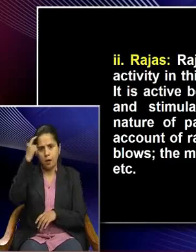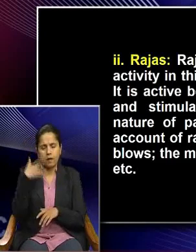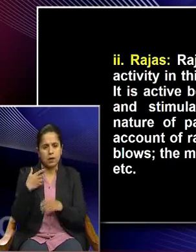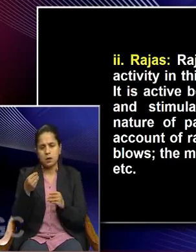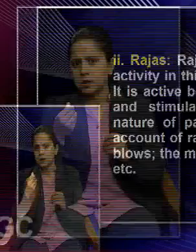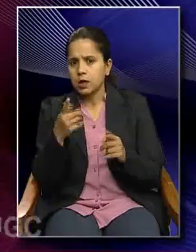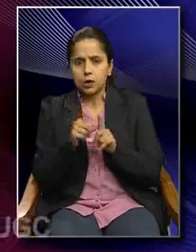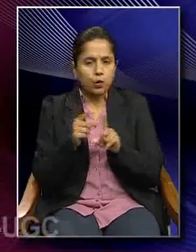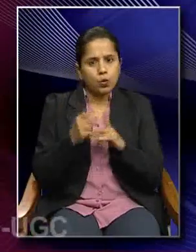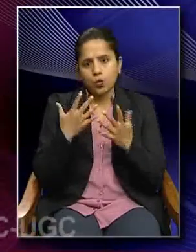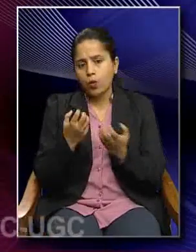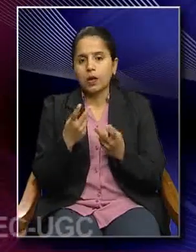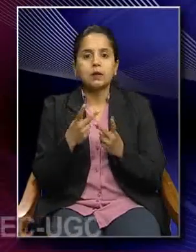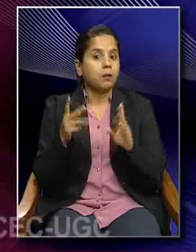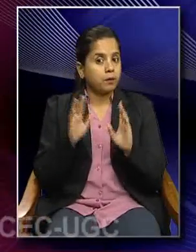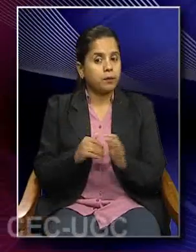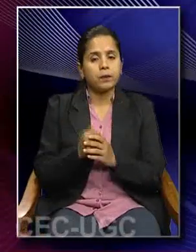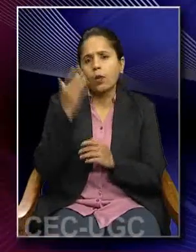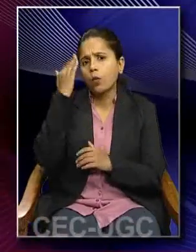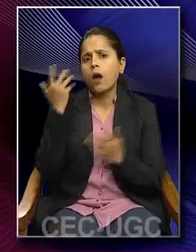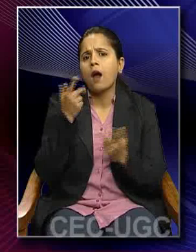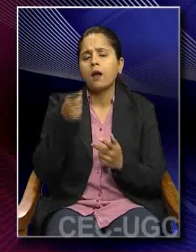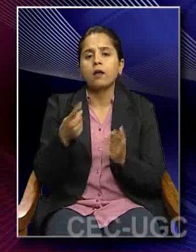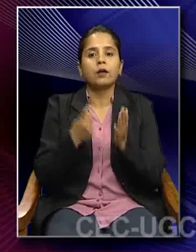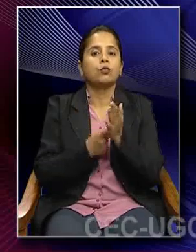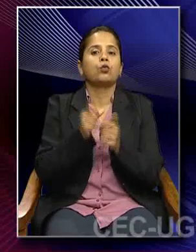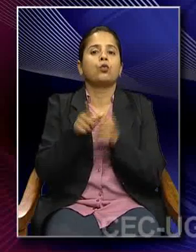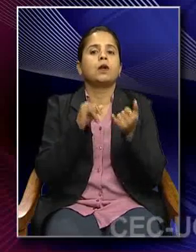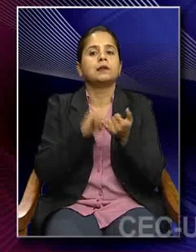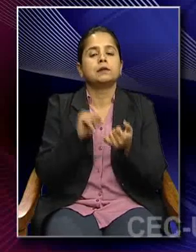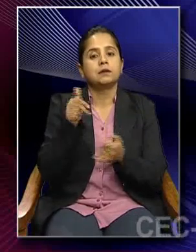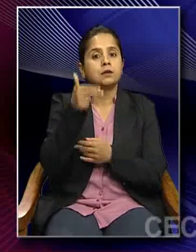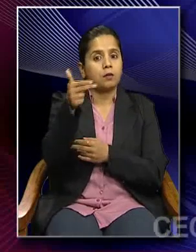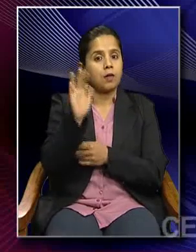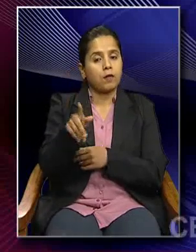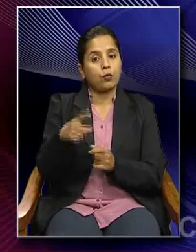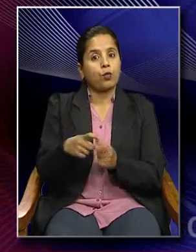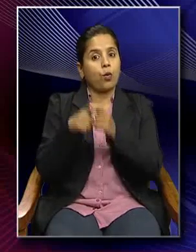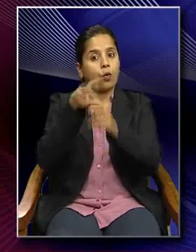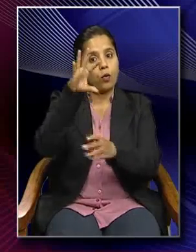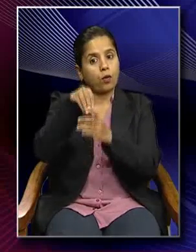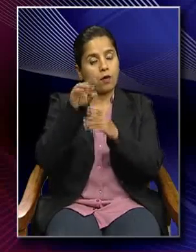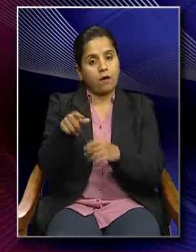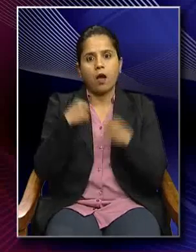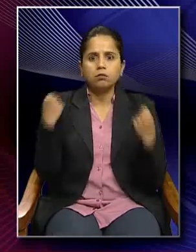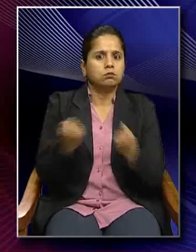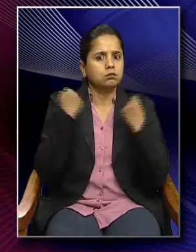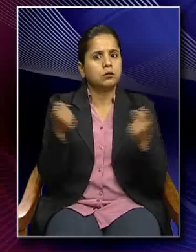restless. Why? Because this Rajas has the quality of being